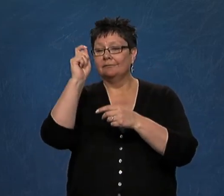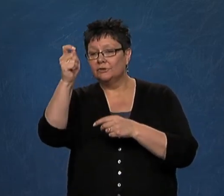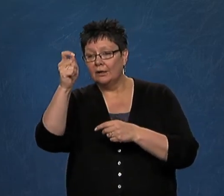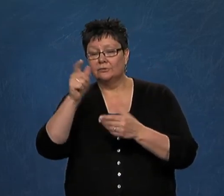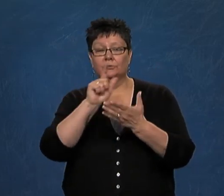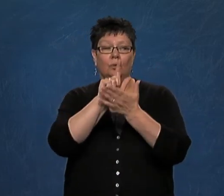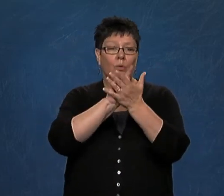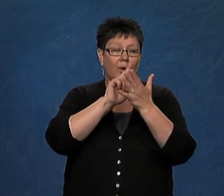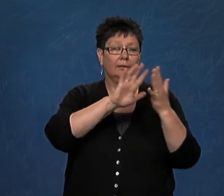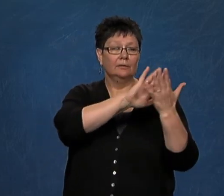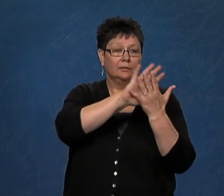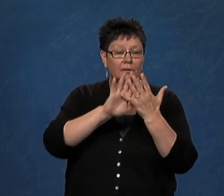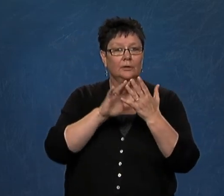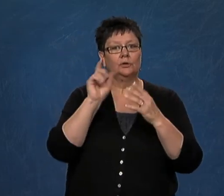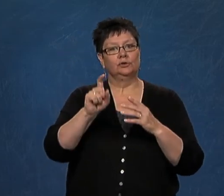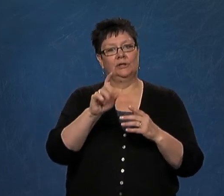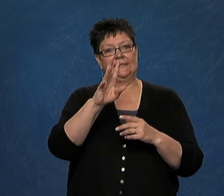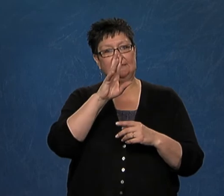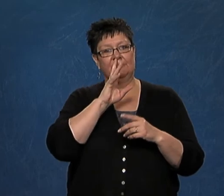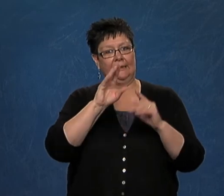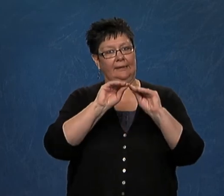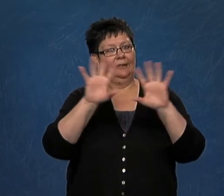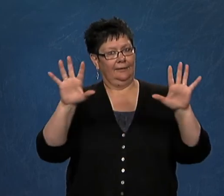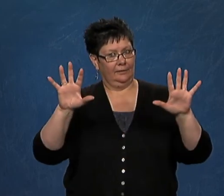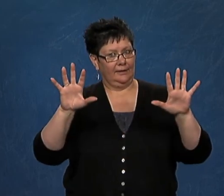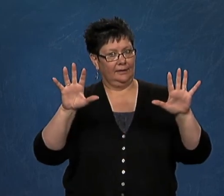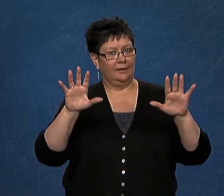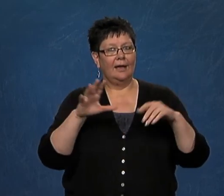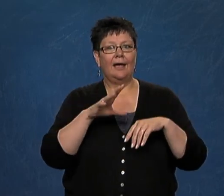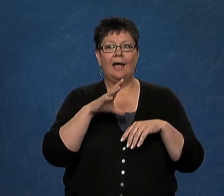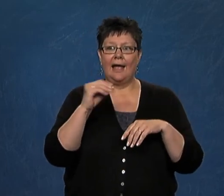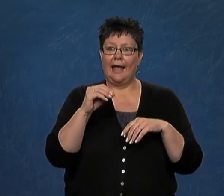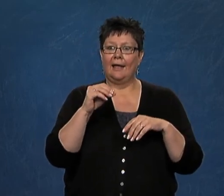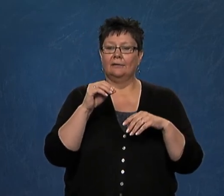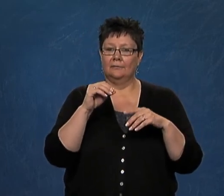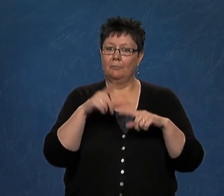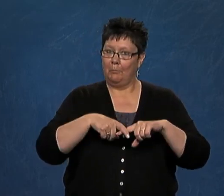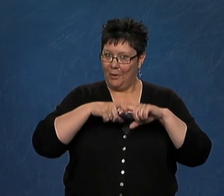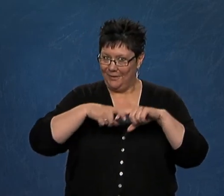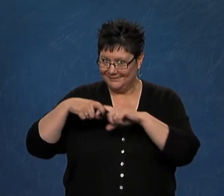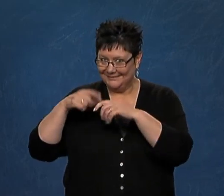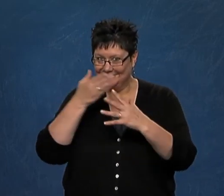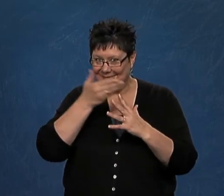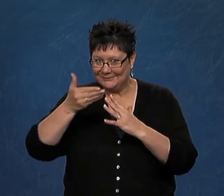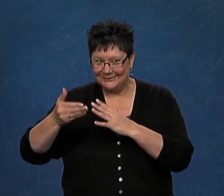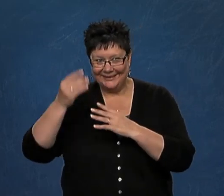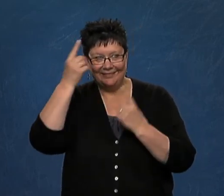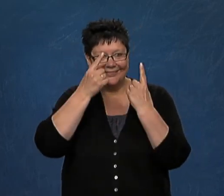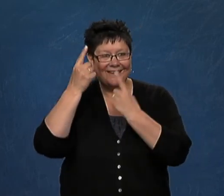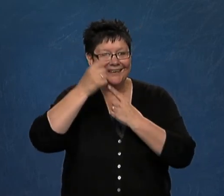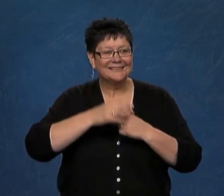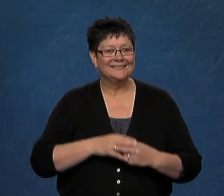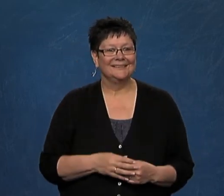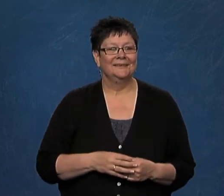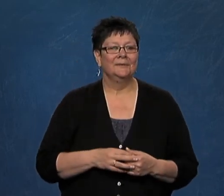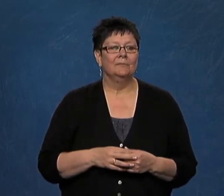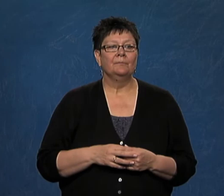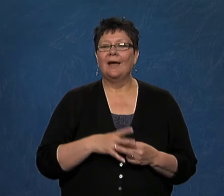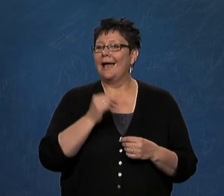clearly. And the judge and the attorney should also speak clearly and loud enough and take appropriate pauses